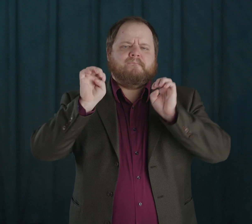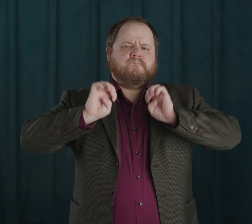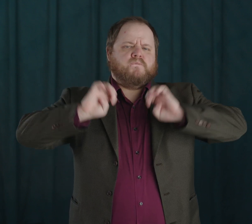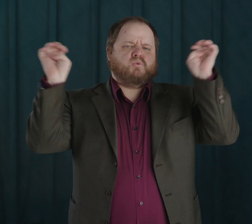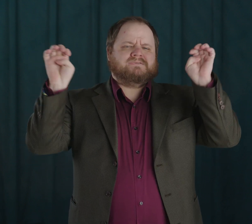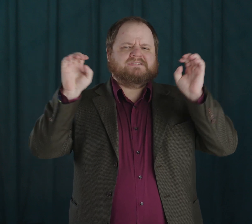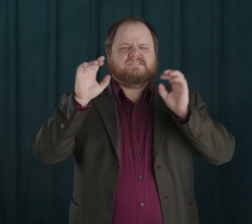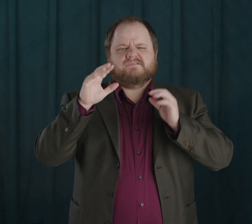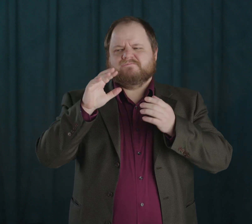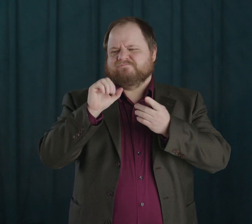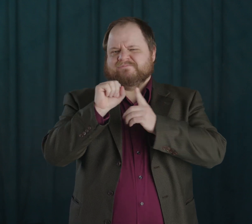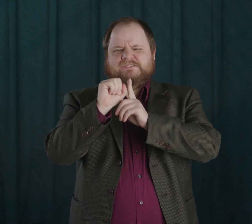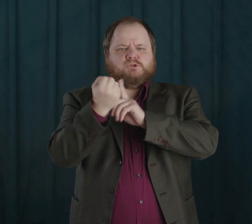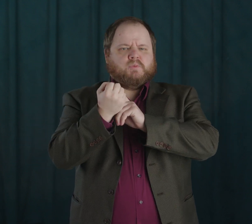situation.